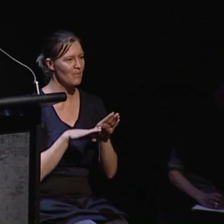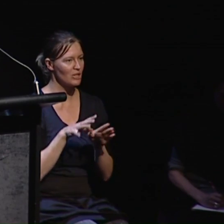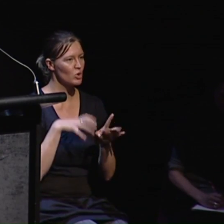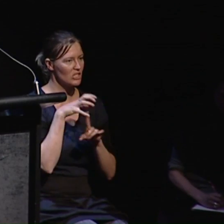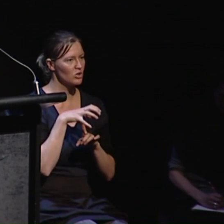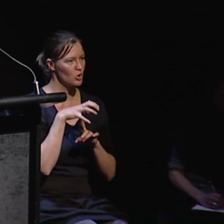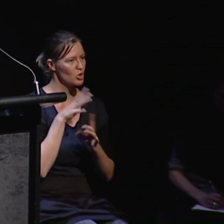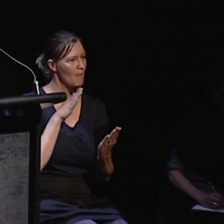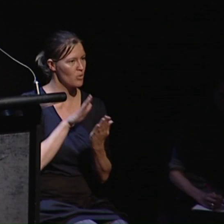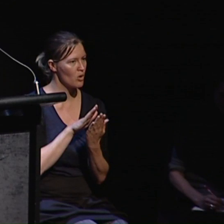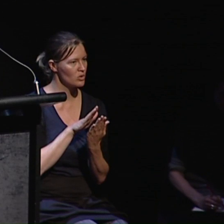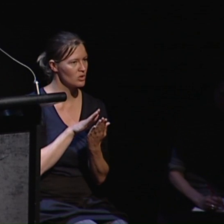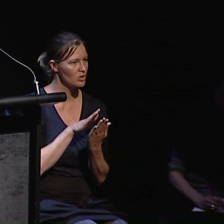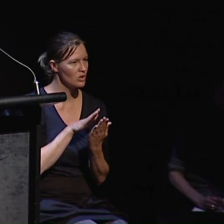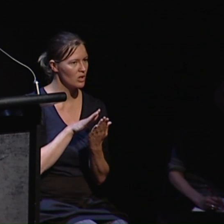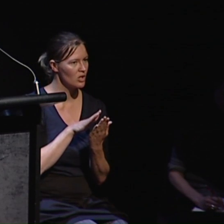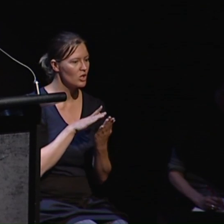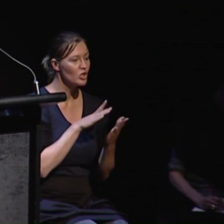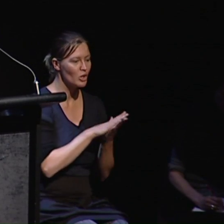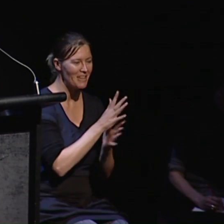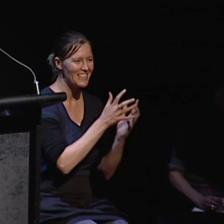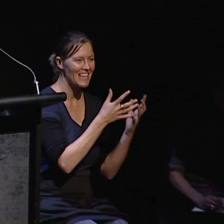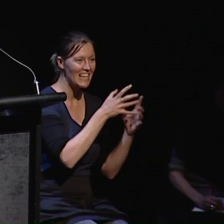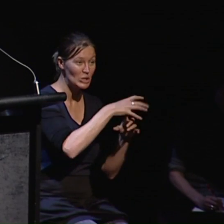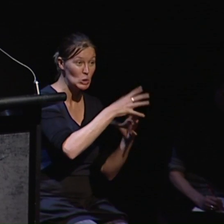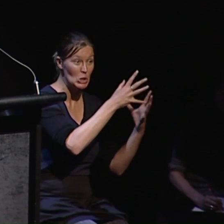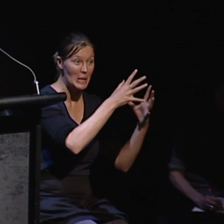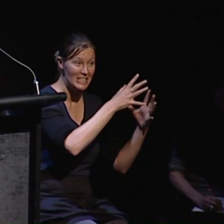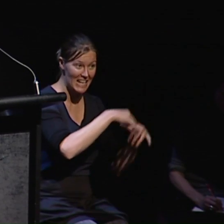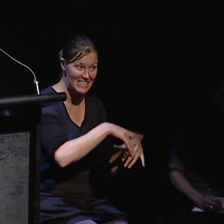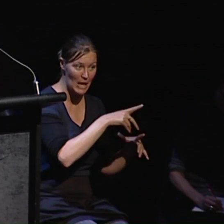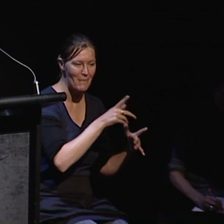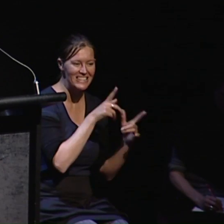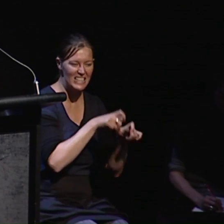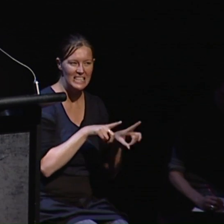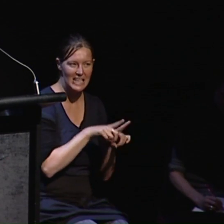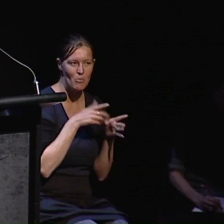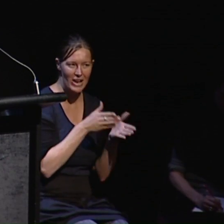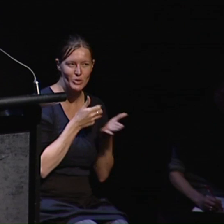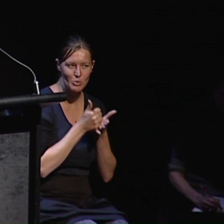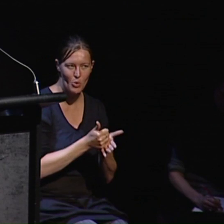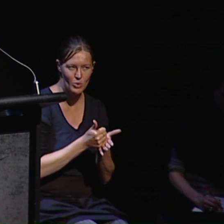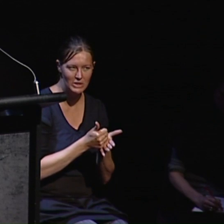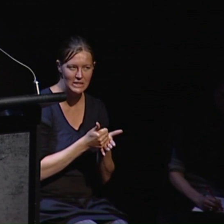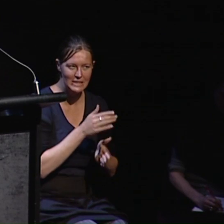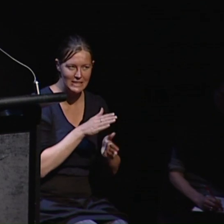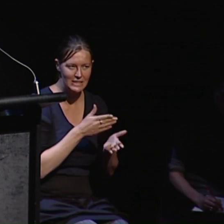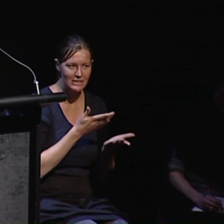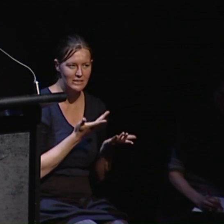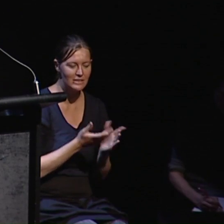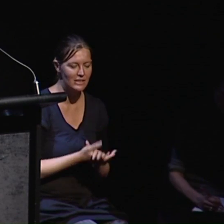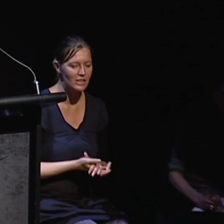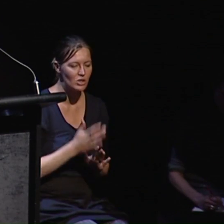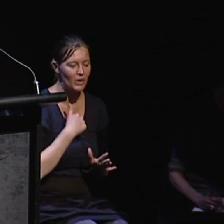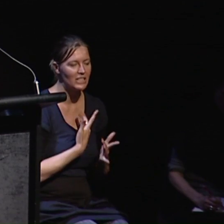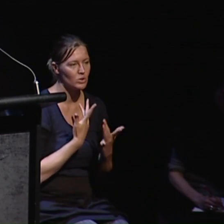out of institutions, we didn't change the way we think about supporting them. And I think that's one of the key things that we